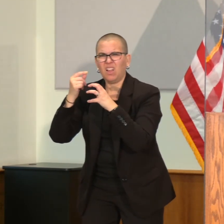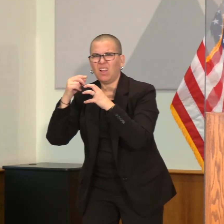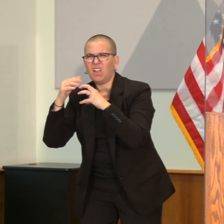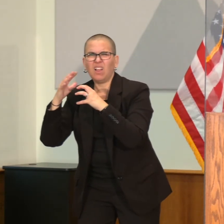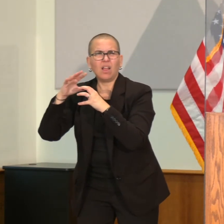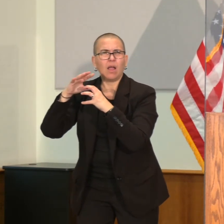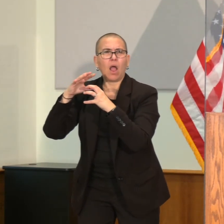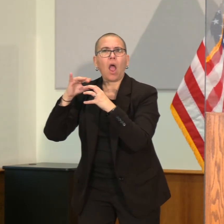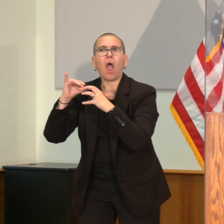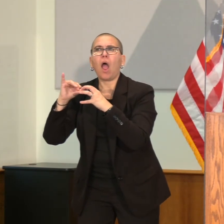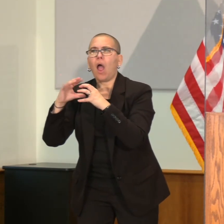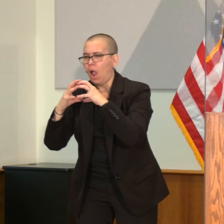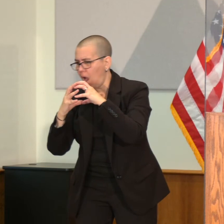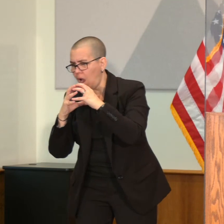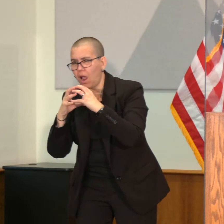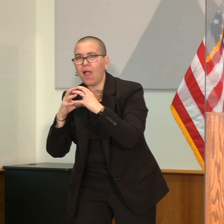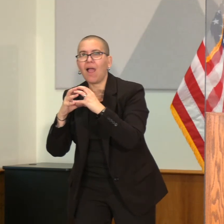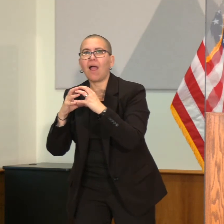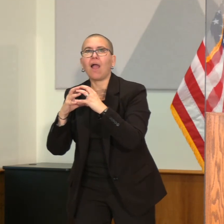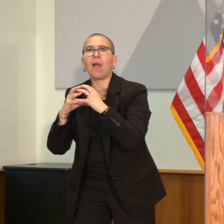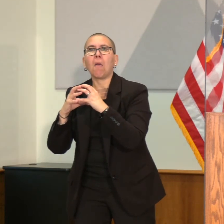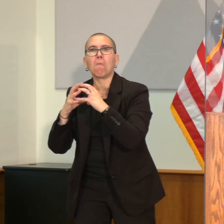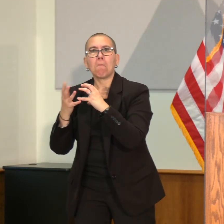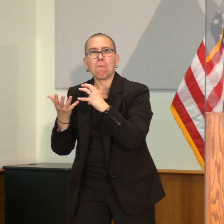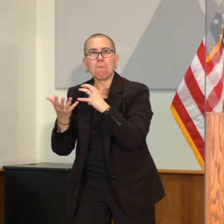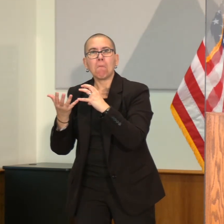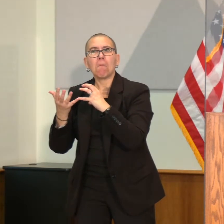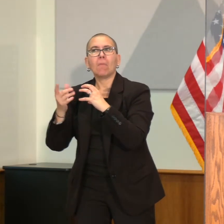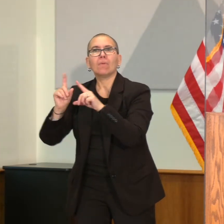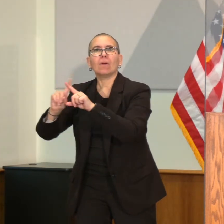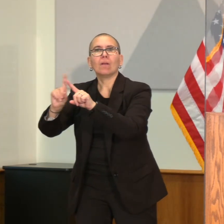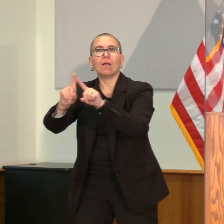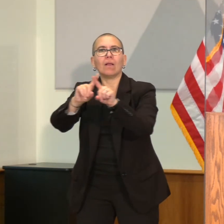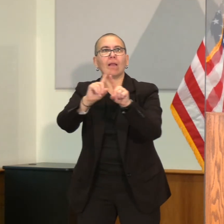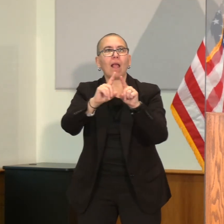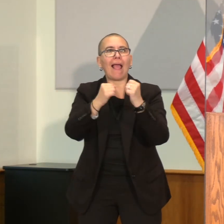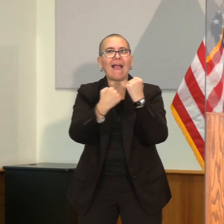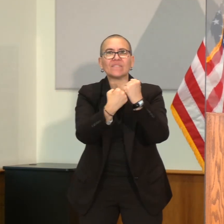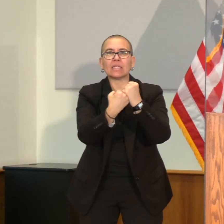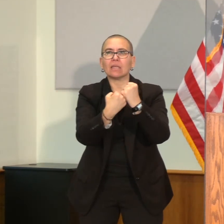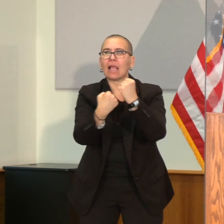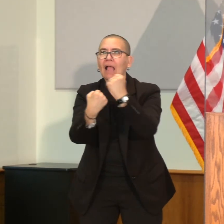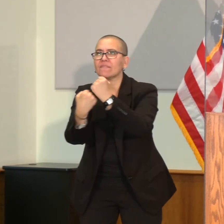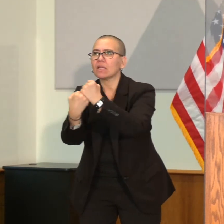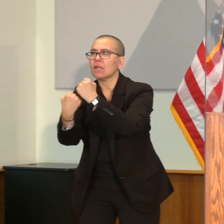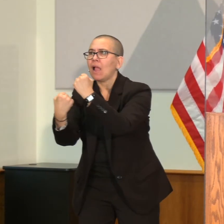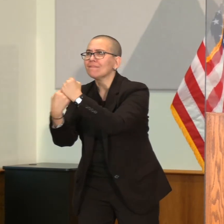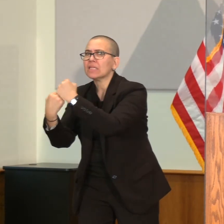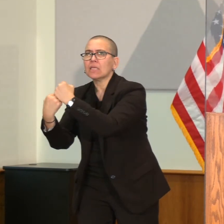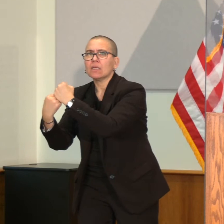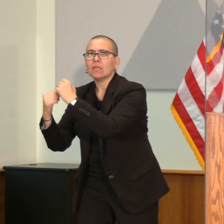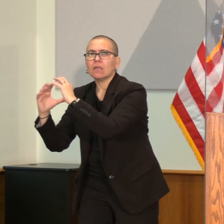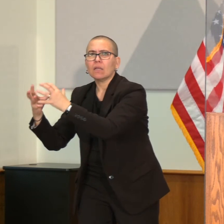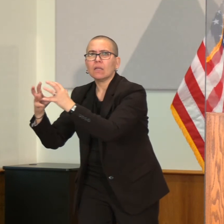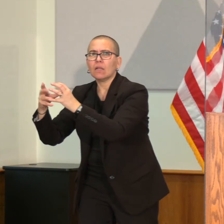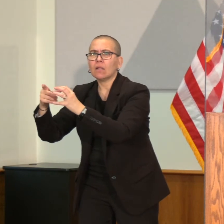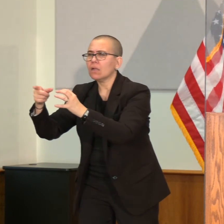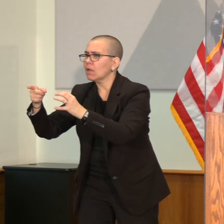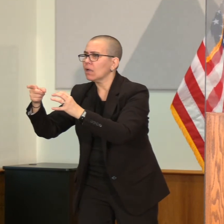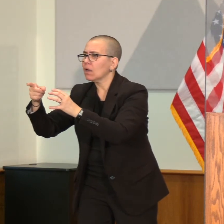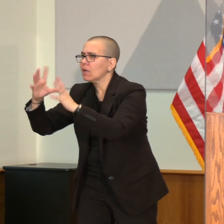ability of different advocacy groups, whether they're working for disabilities issues or